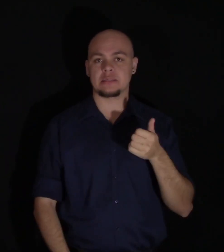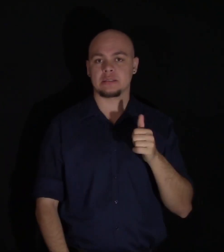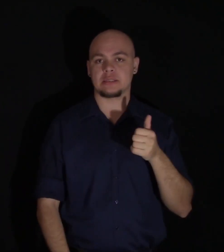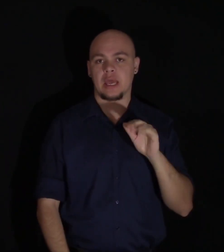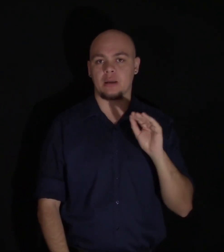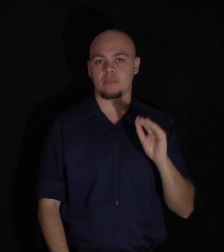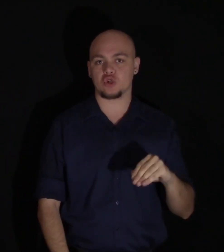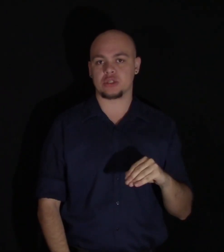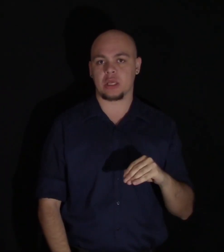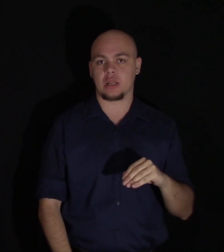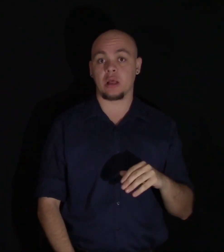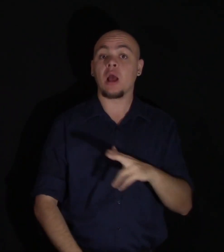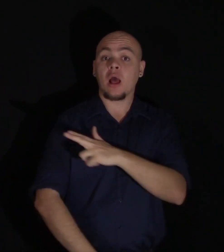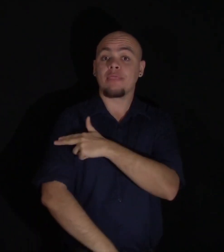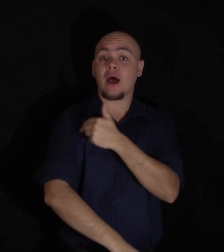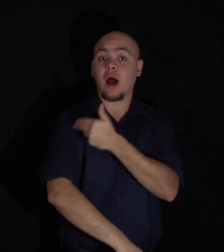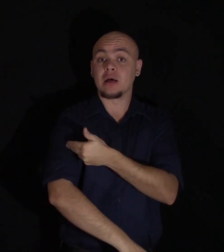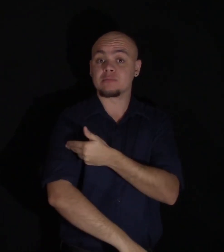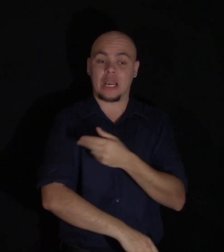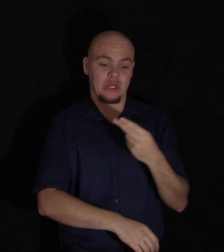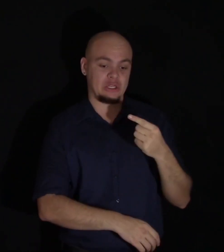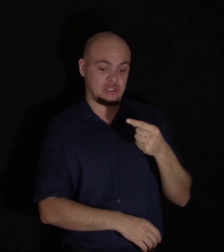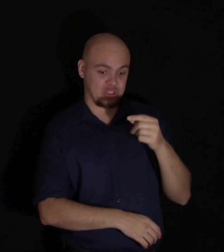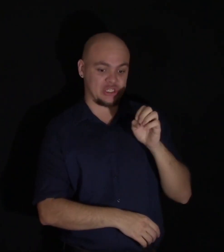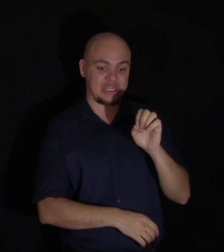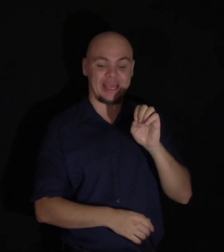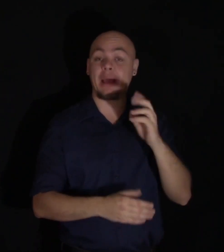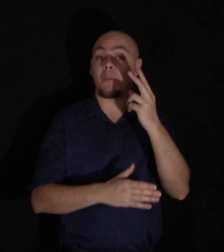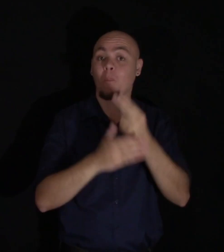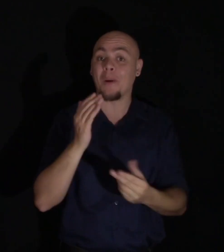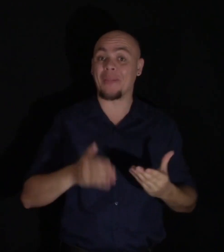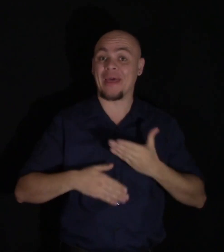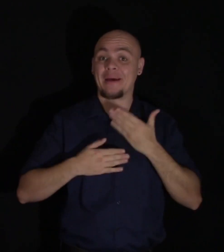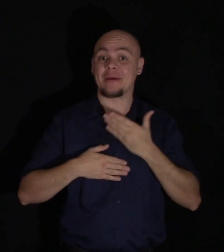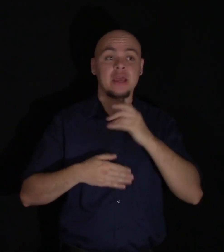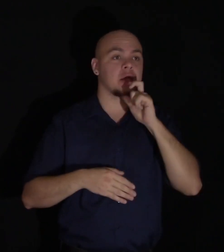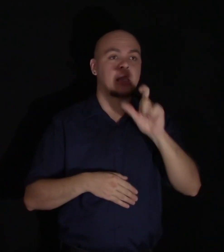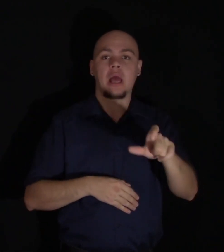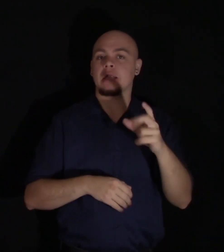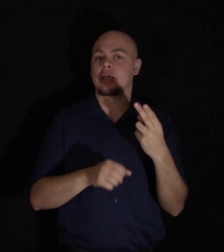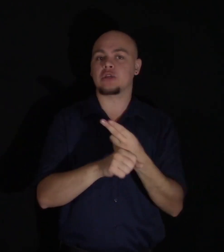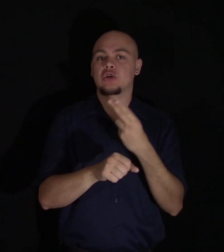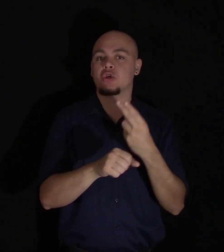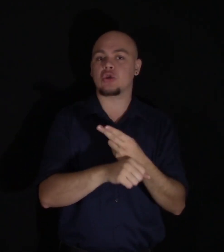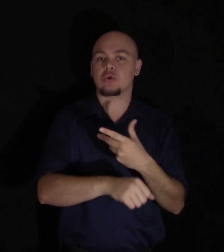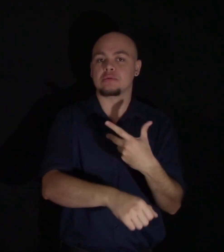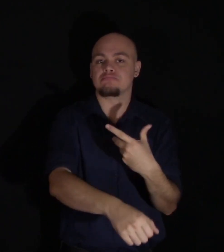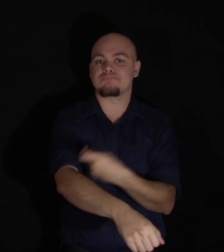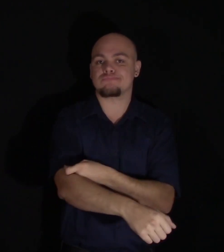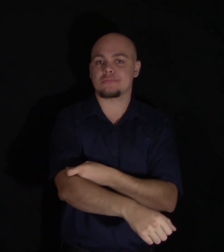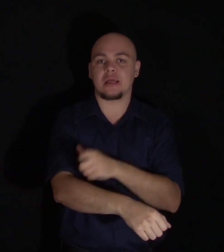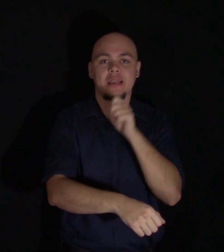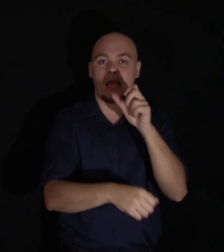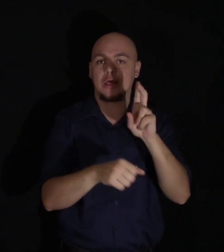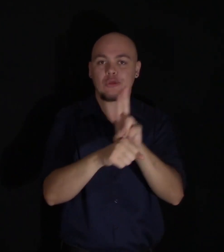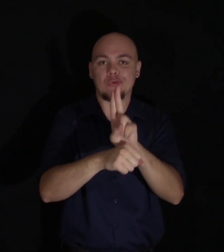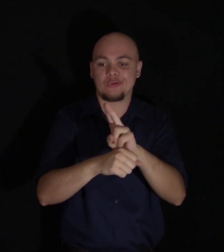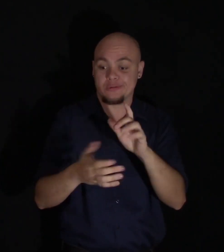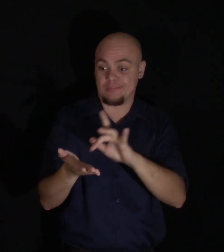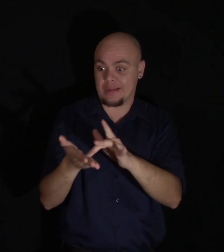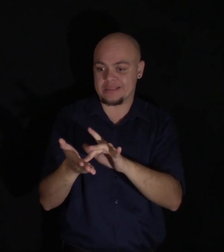sedated. And the hospital and GE were happy too because you didn't have to call the anesthesiologist all the time, they could put more kids through the machine in a